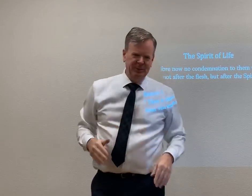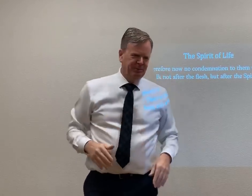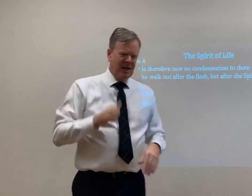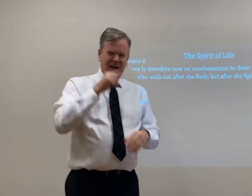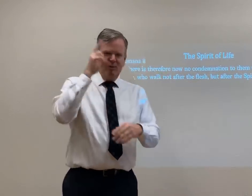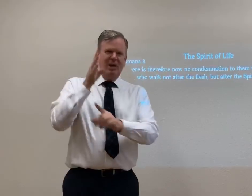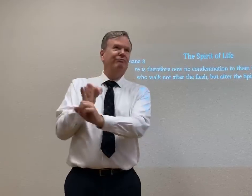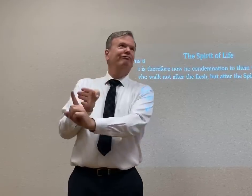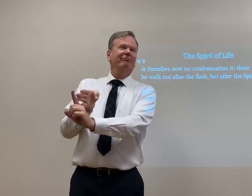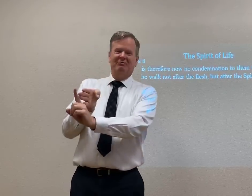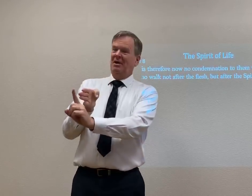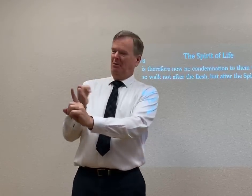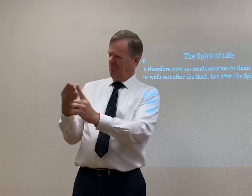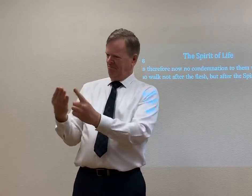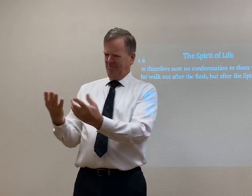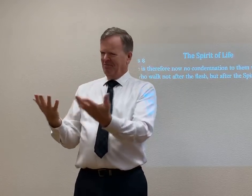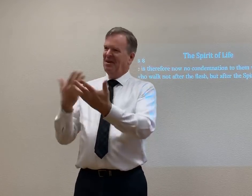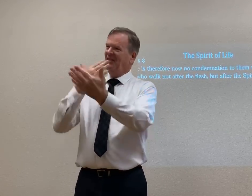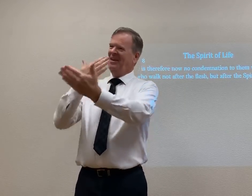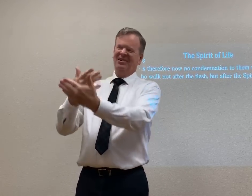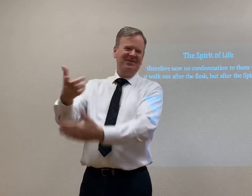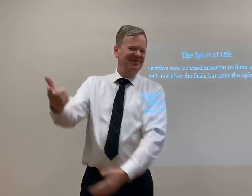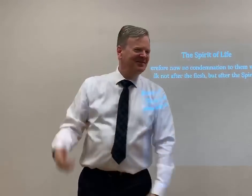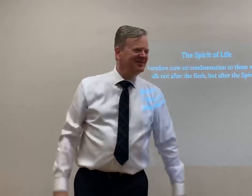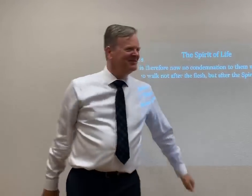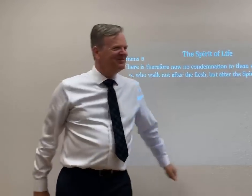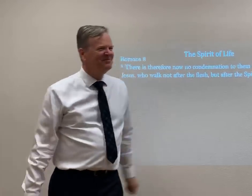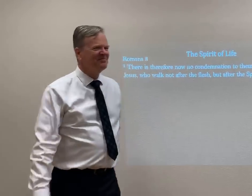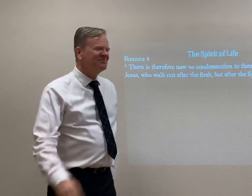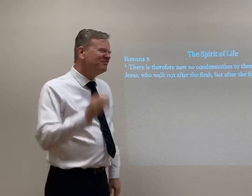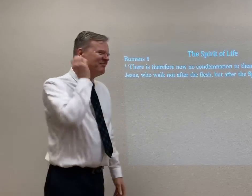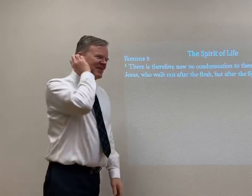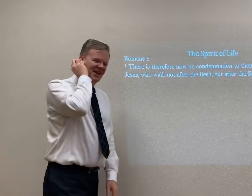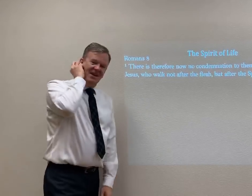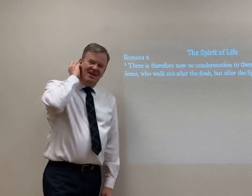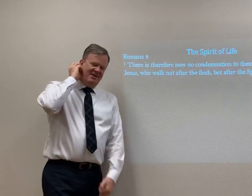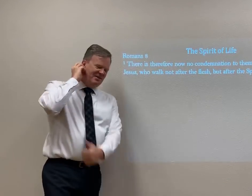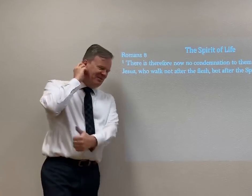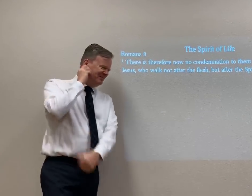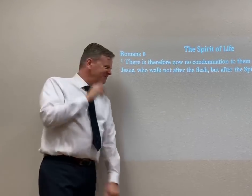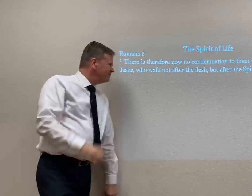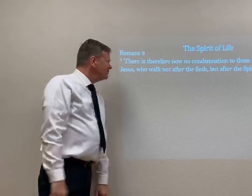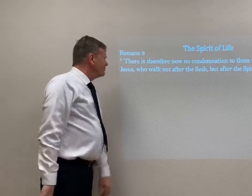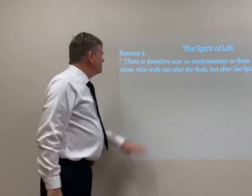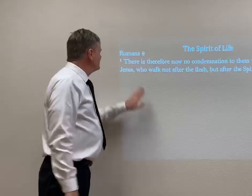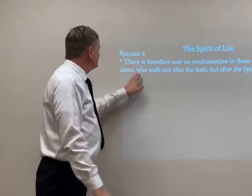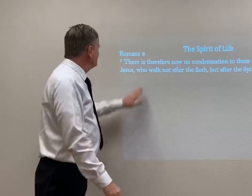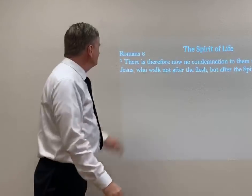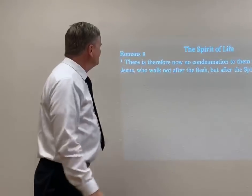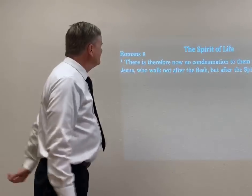Thank you, Brother Kenita, for praying. I didn't realize that I use you quite often, so. All right.